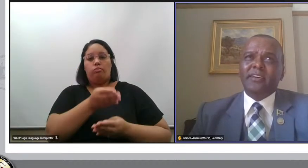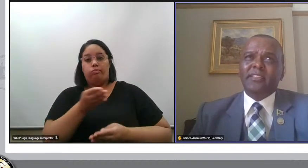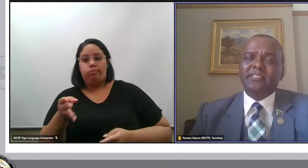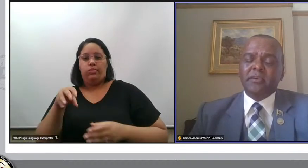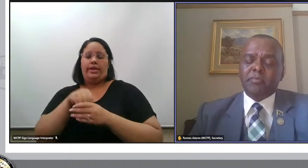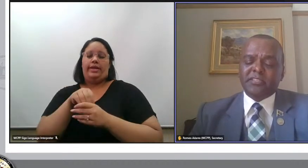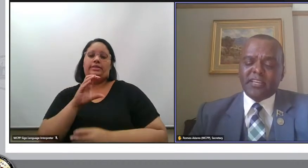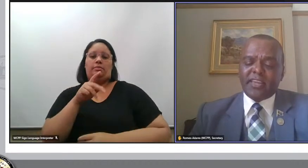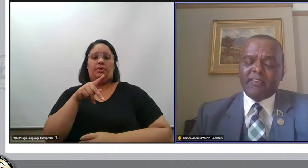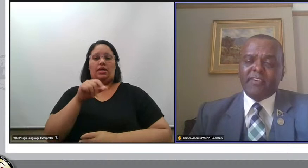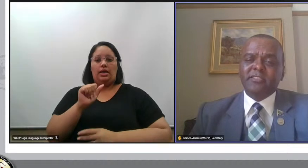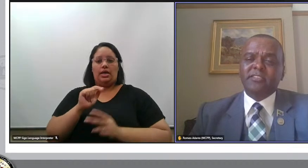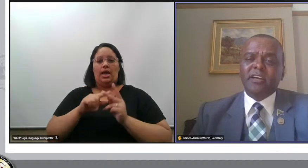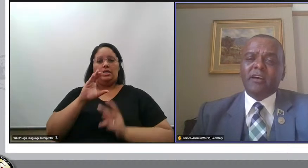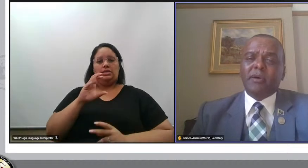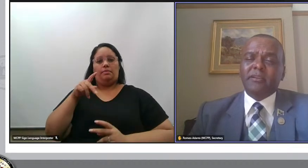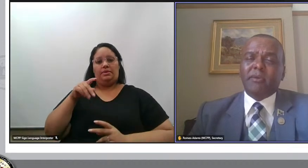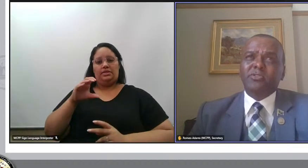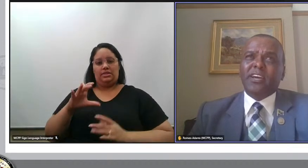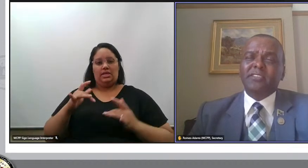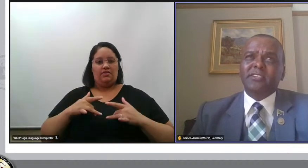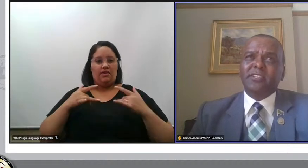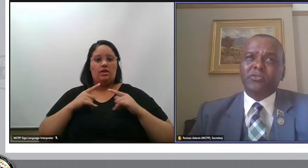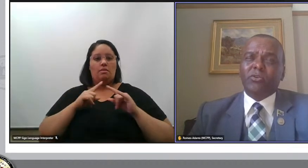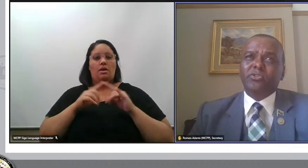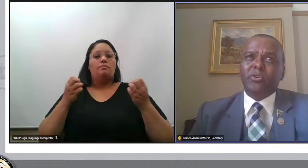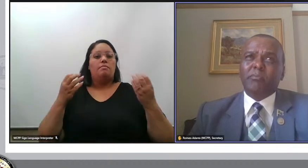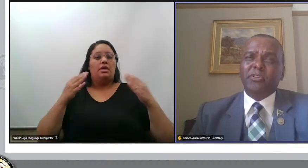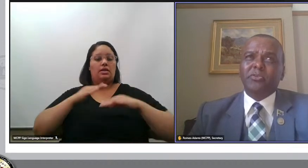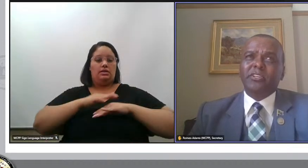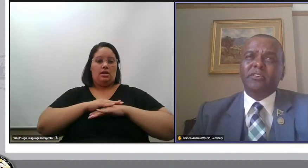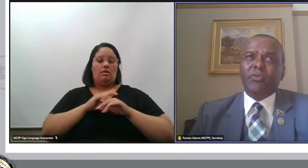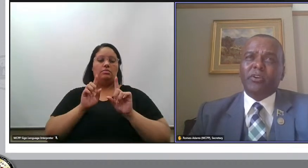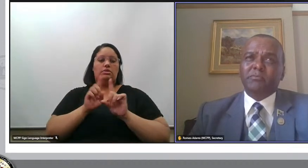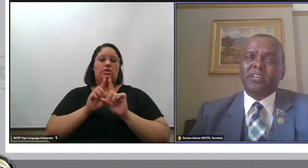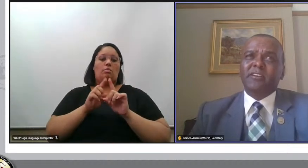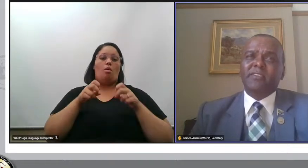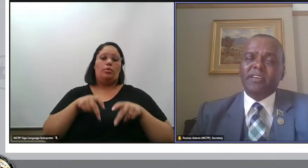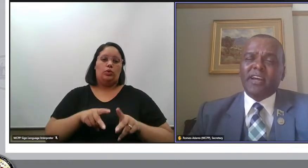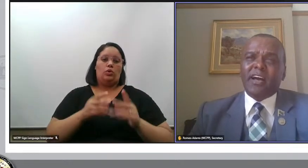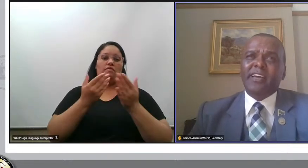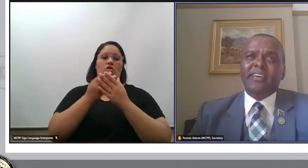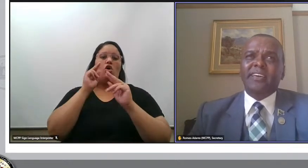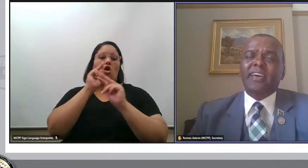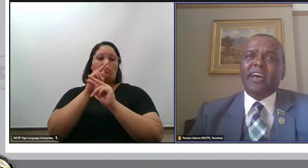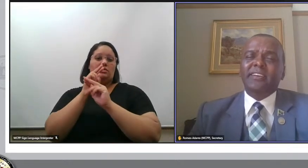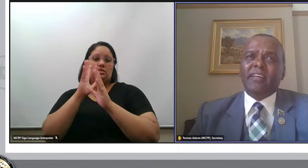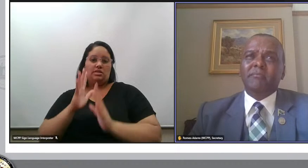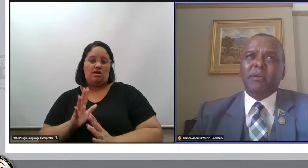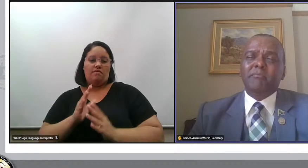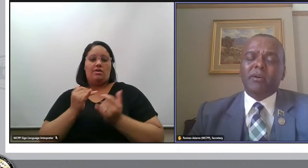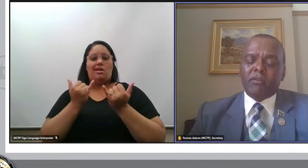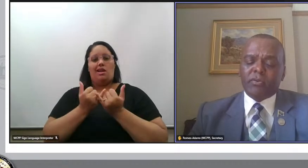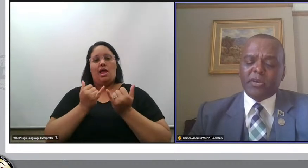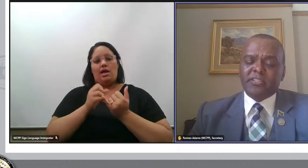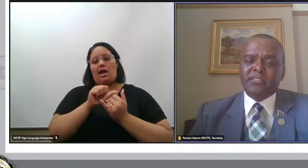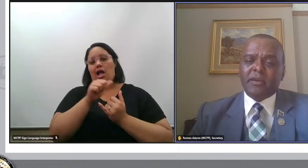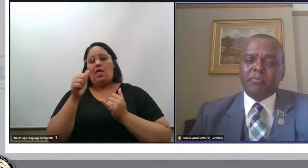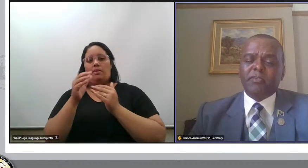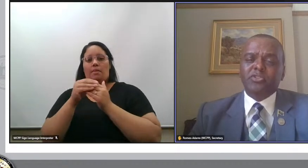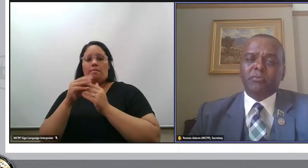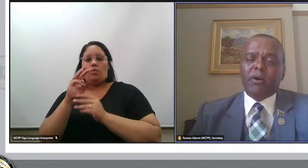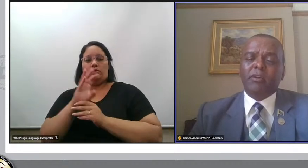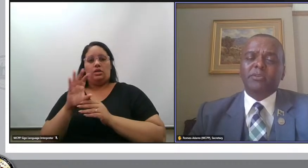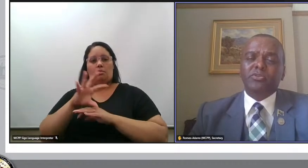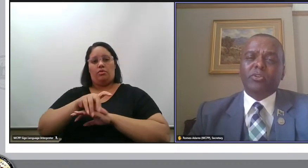and the CPC events. But in most cases, there's also an opportunity for an observer, i.e. another member of the Western